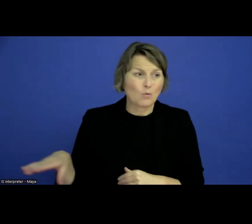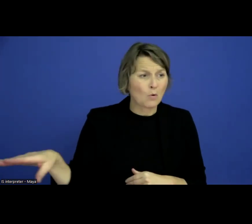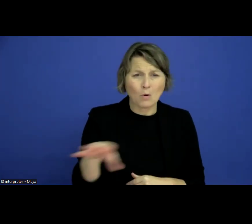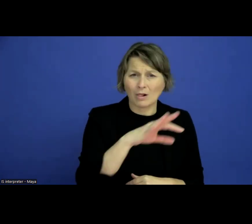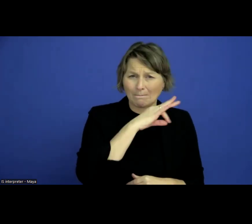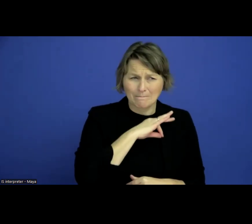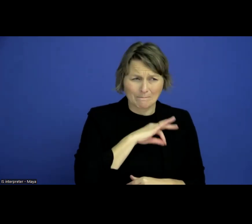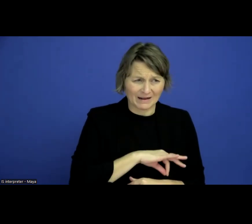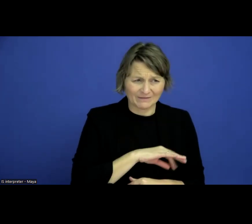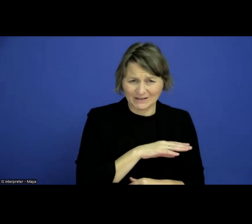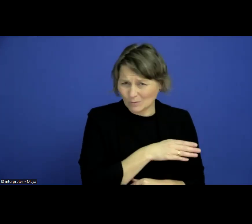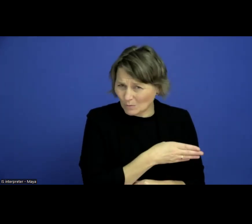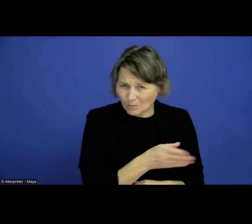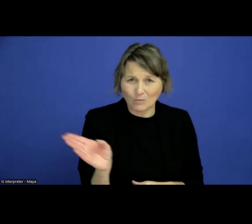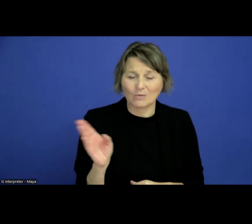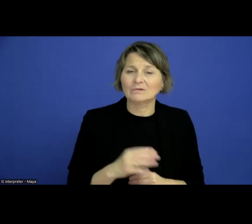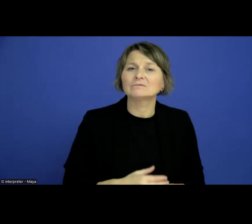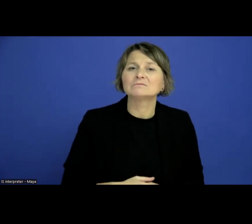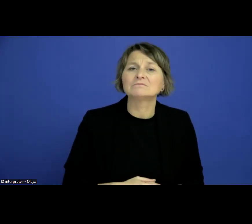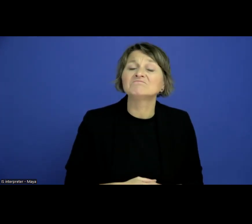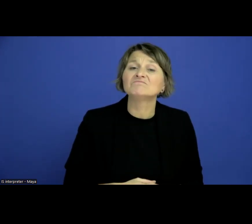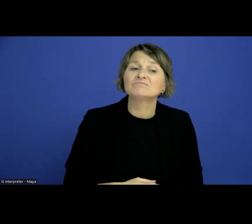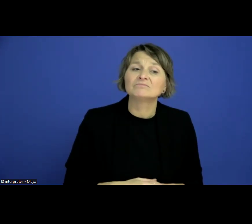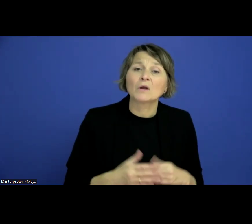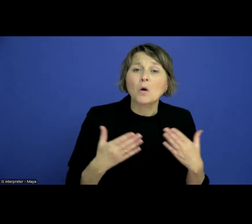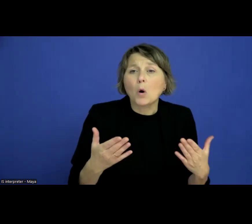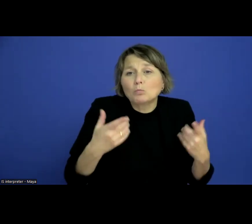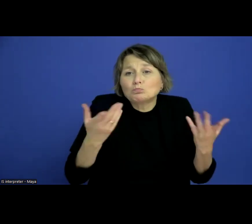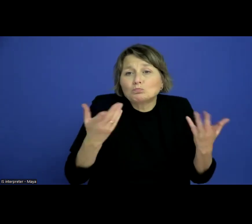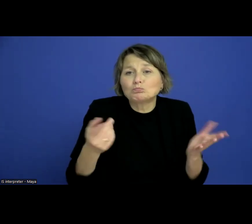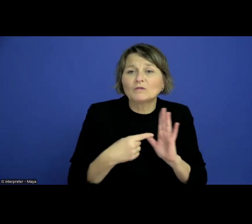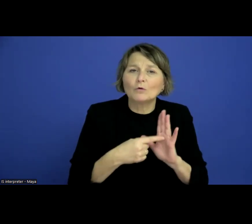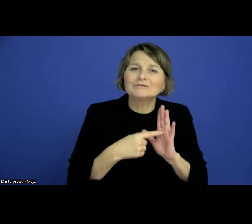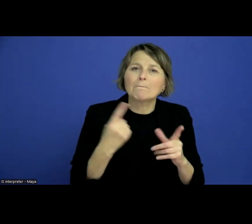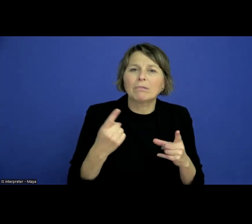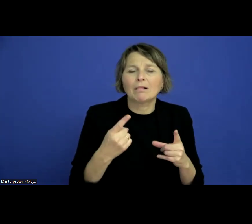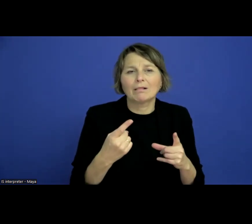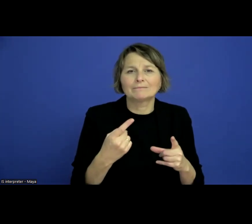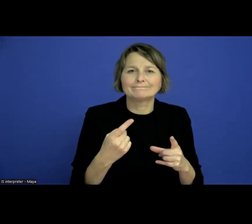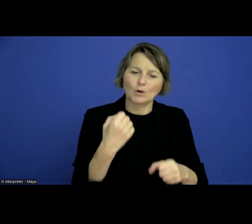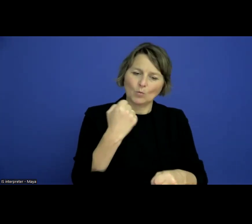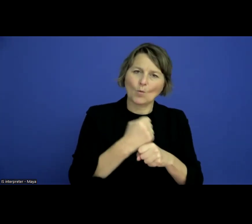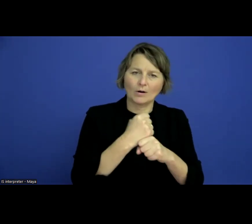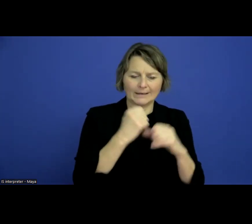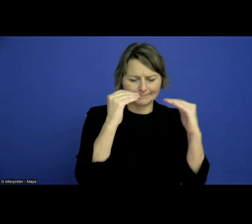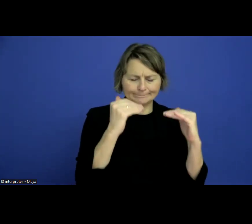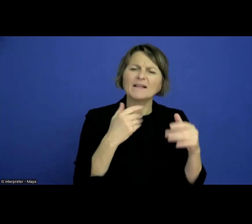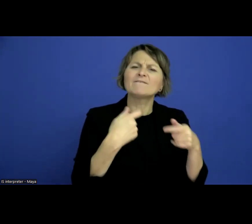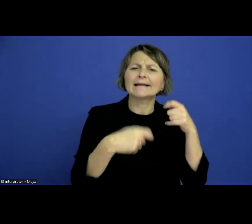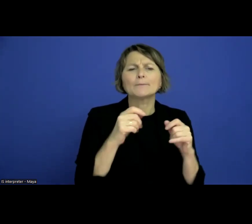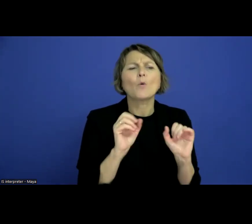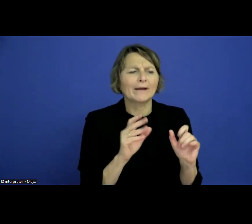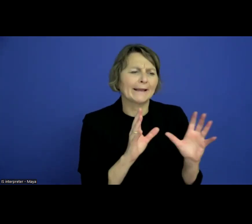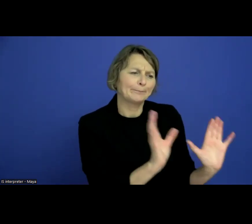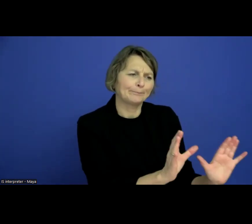only about creating subtitles or flexible work arrangement for a limited group of people. These